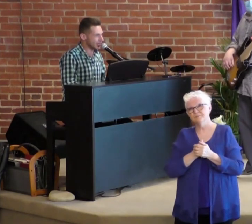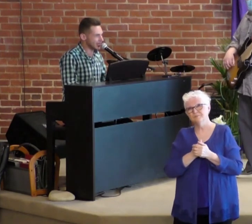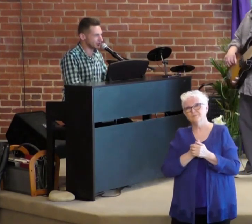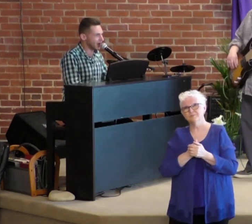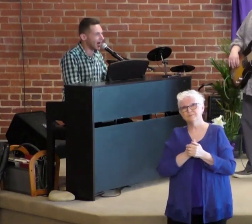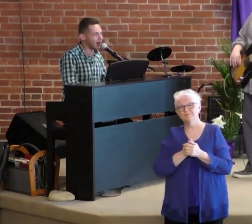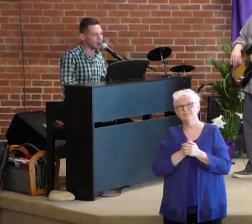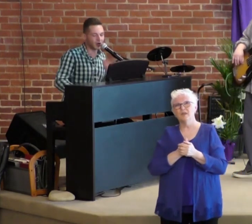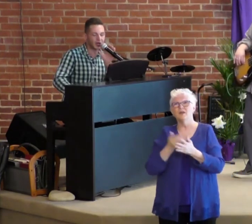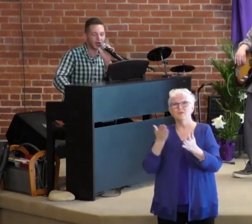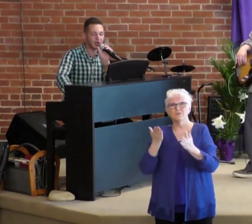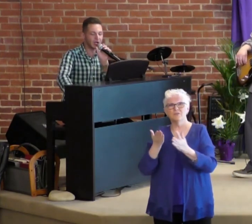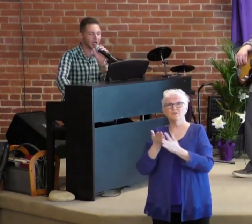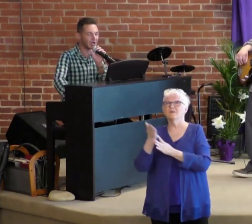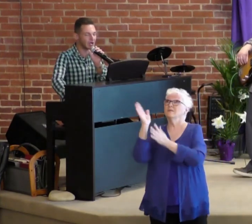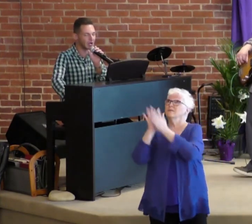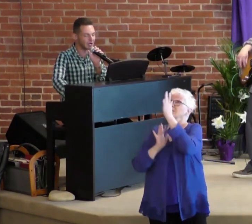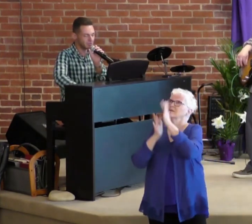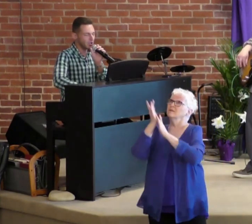Through His power,